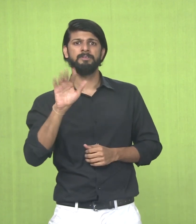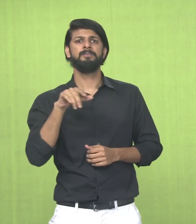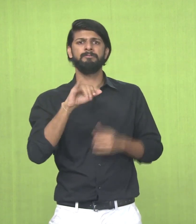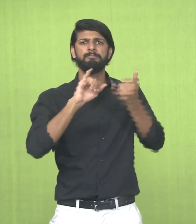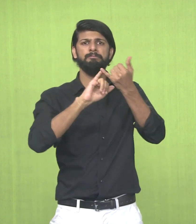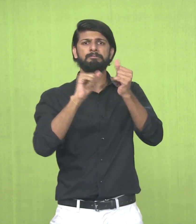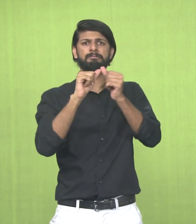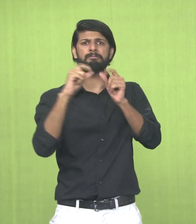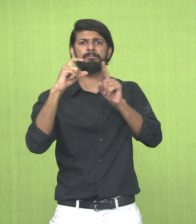Fifth,